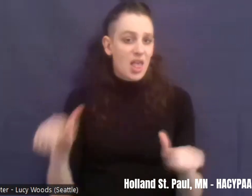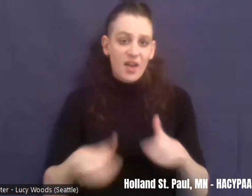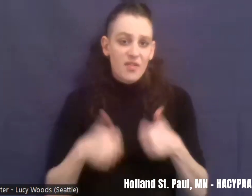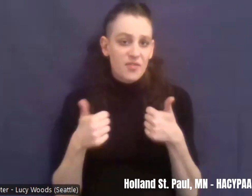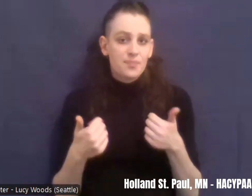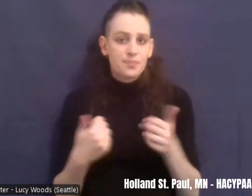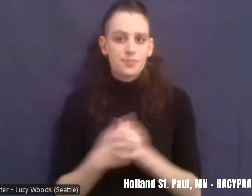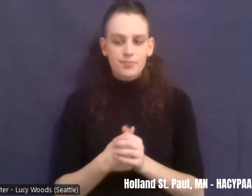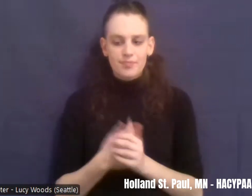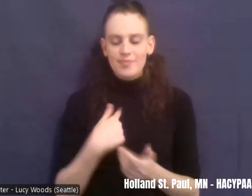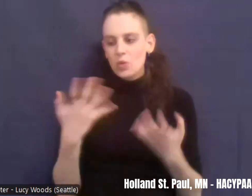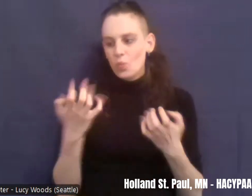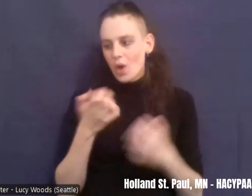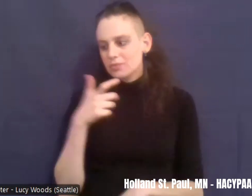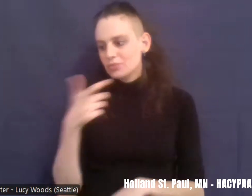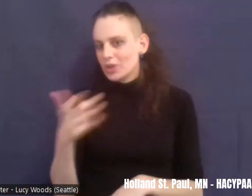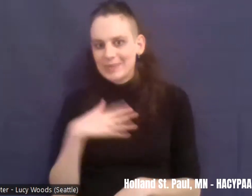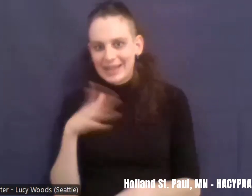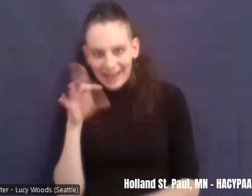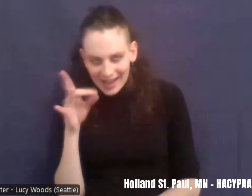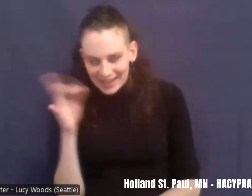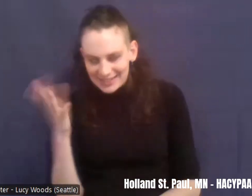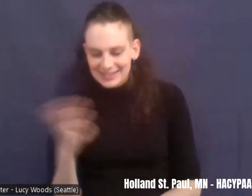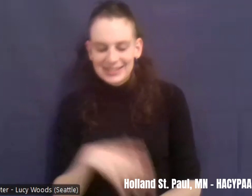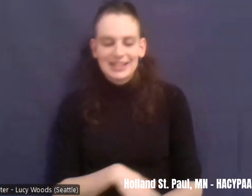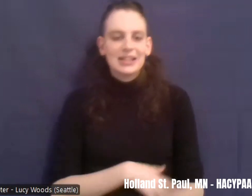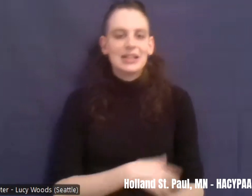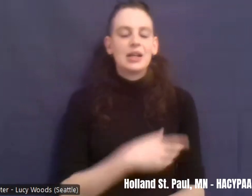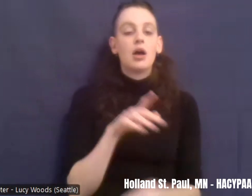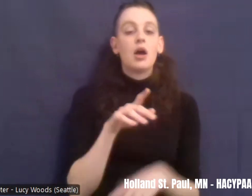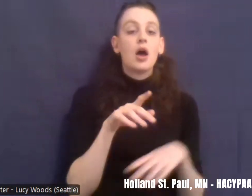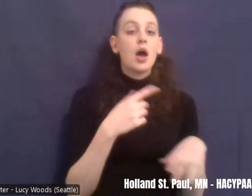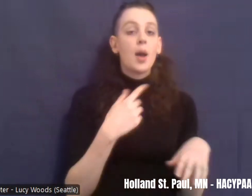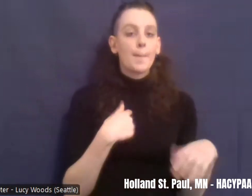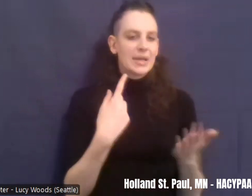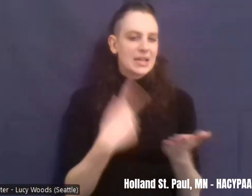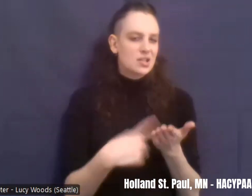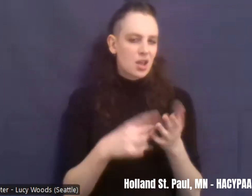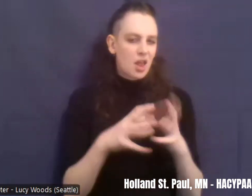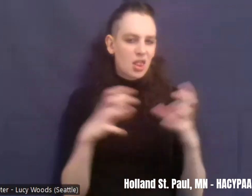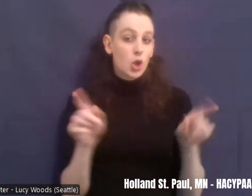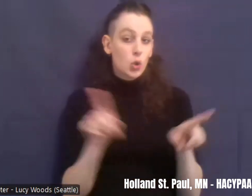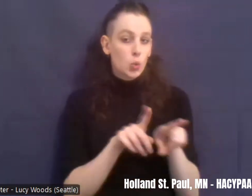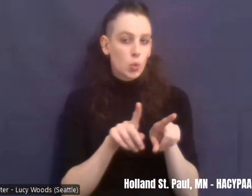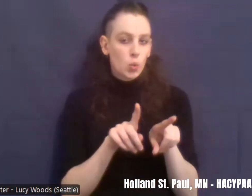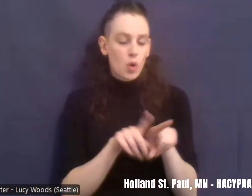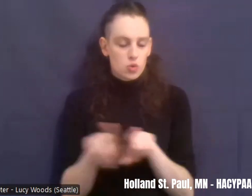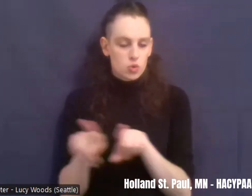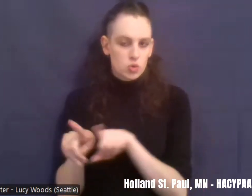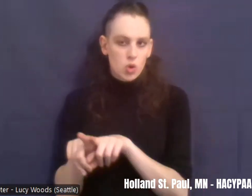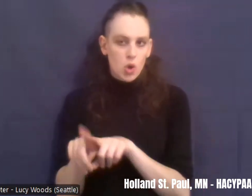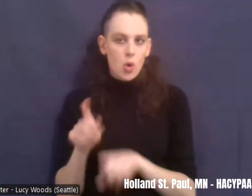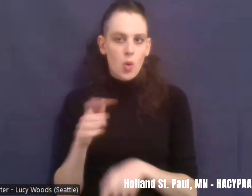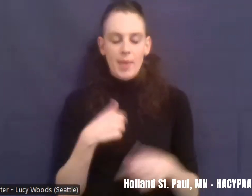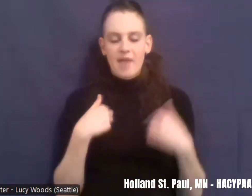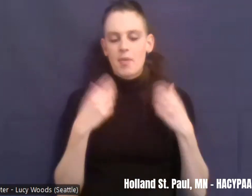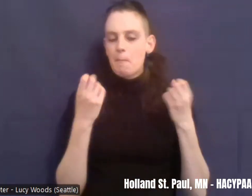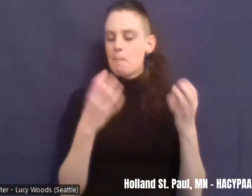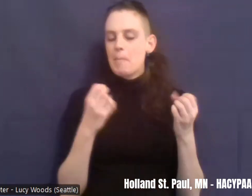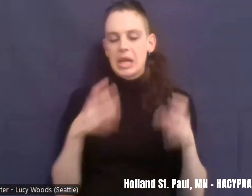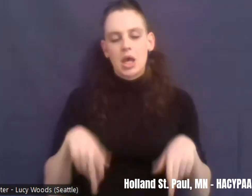to do. And the other thing like I really talk about is like I get a lot of like really cool opportunities to like speak at like